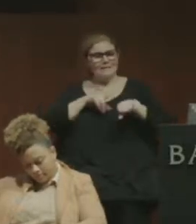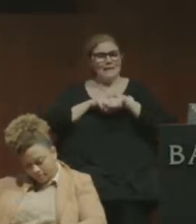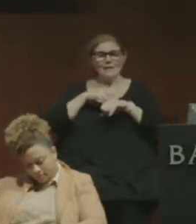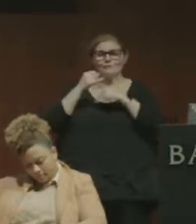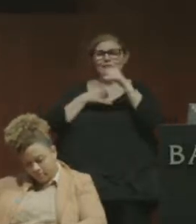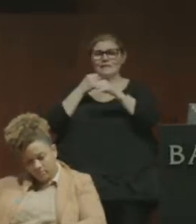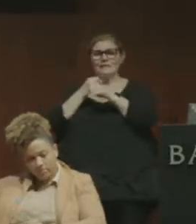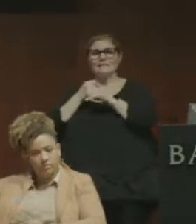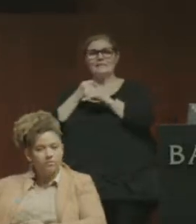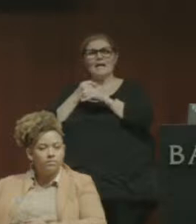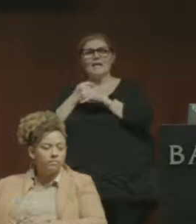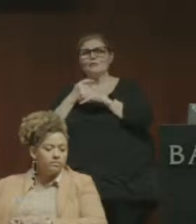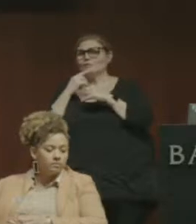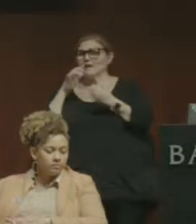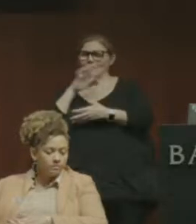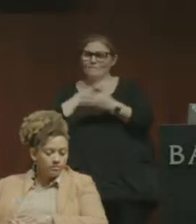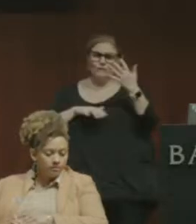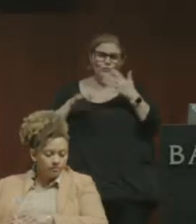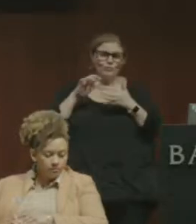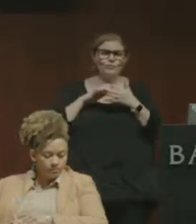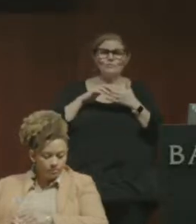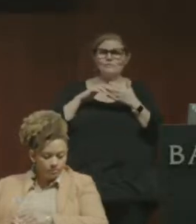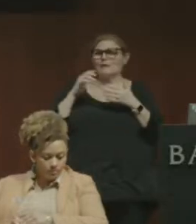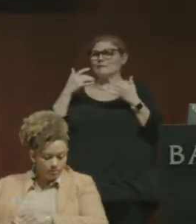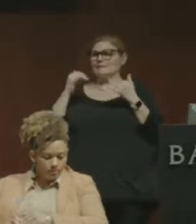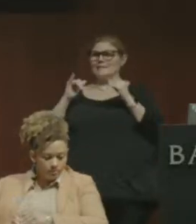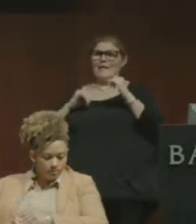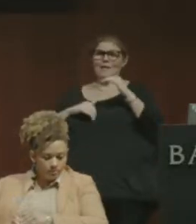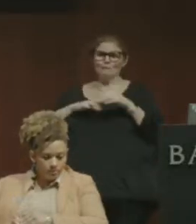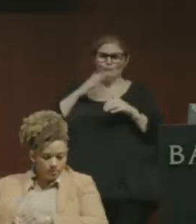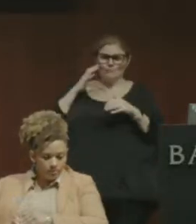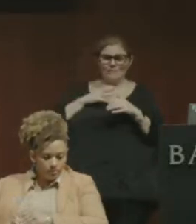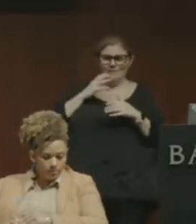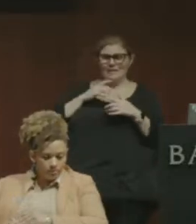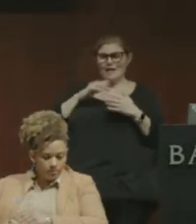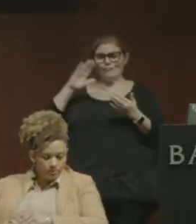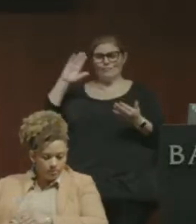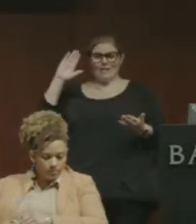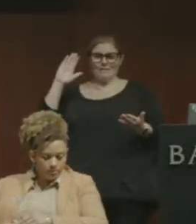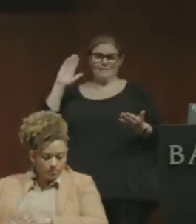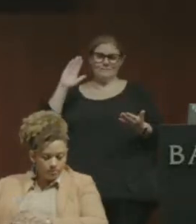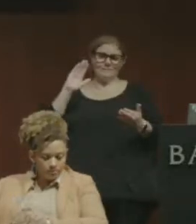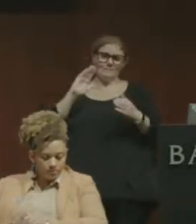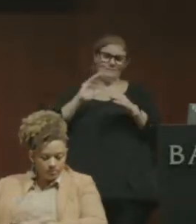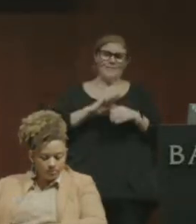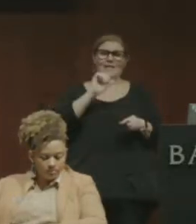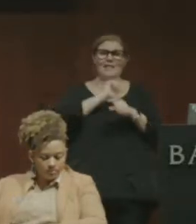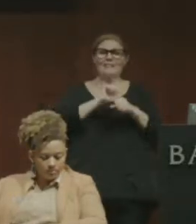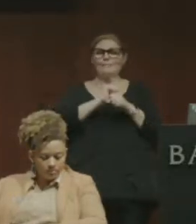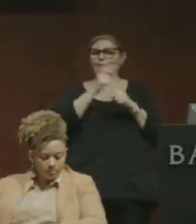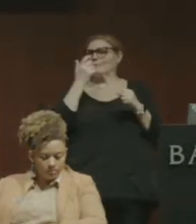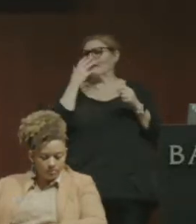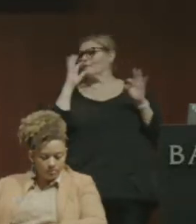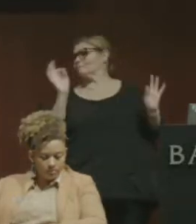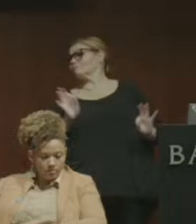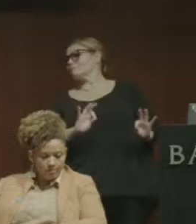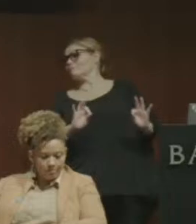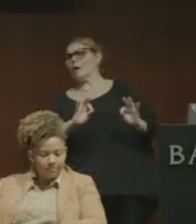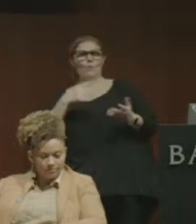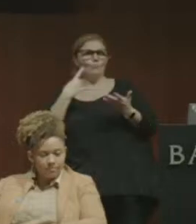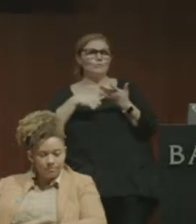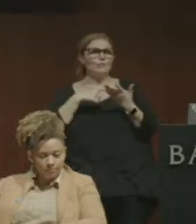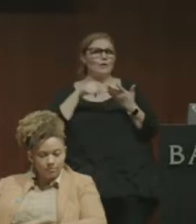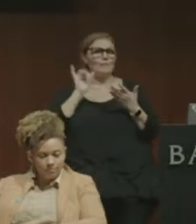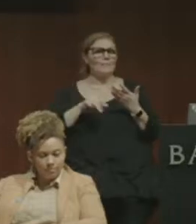of independence infused in masculine privilege, rendered their labor invisible. And we've talked about this in the